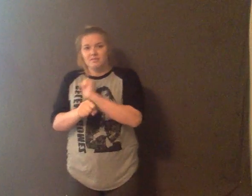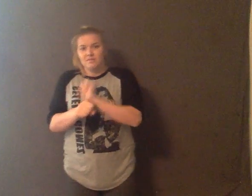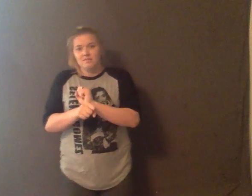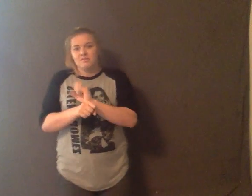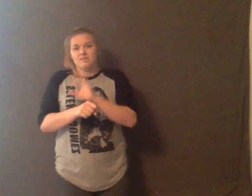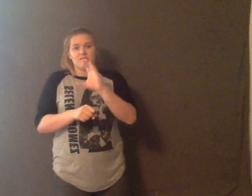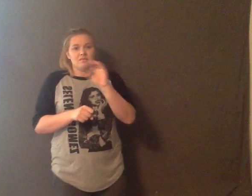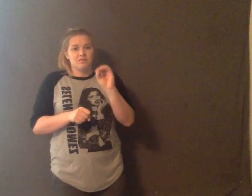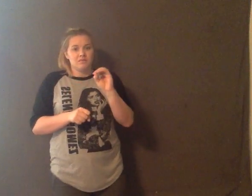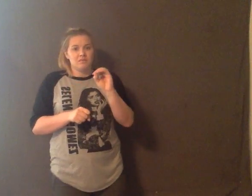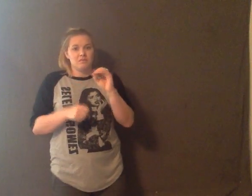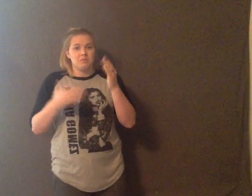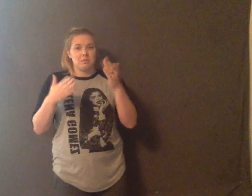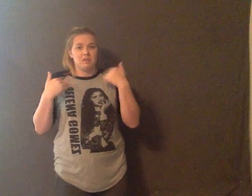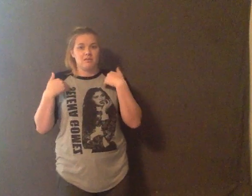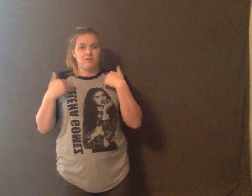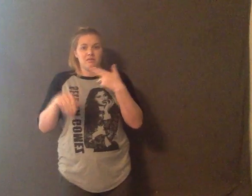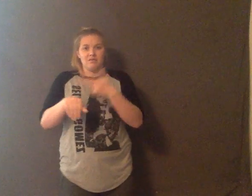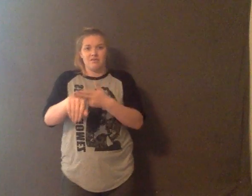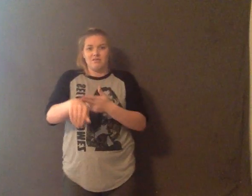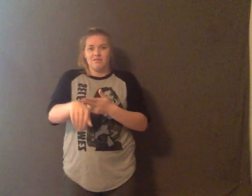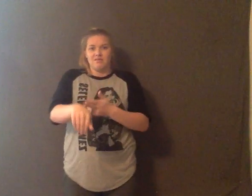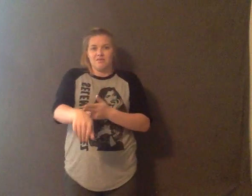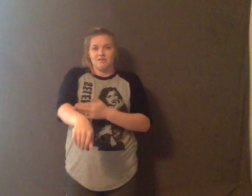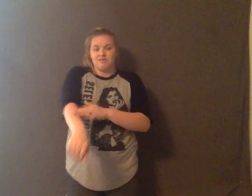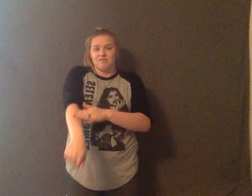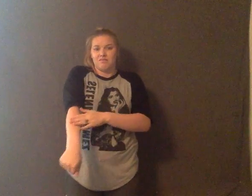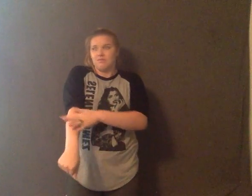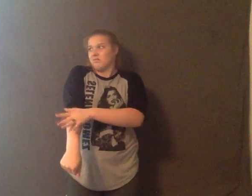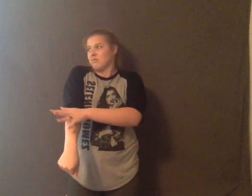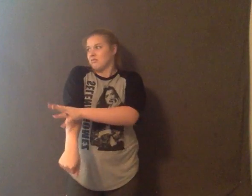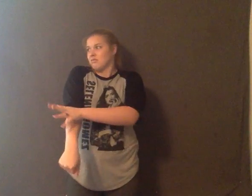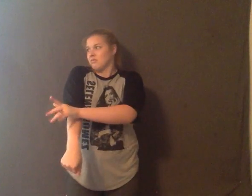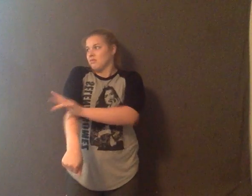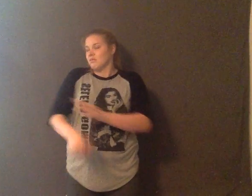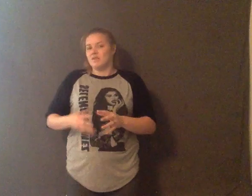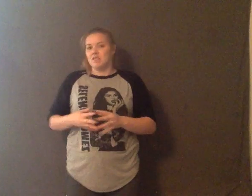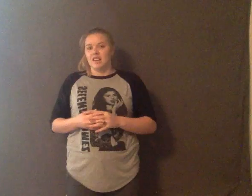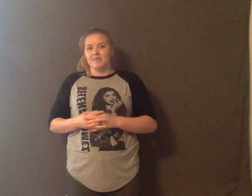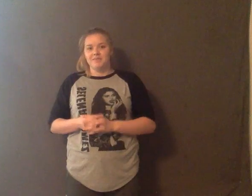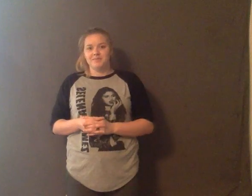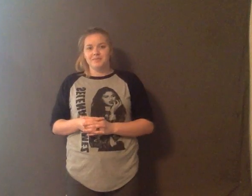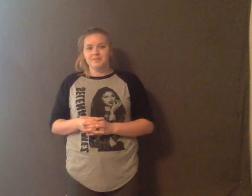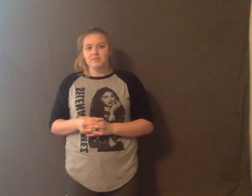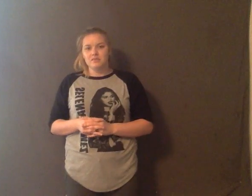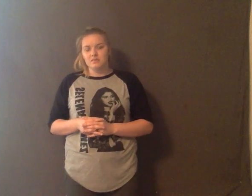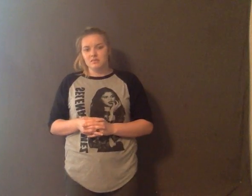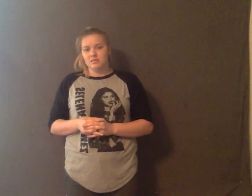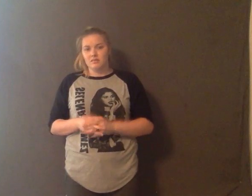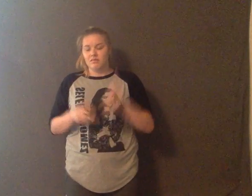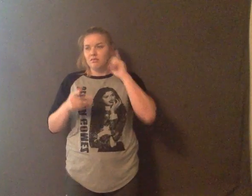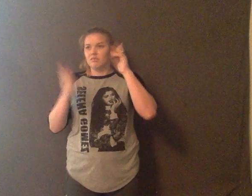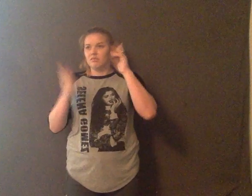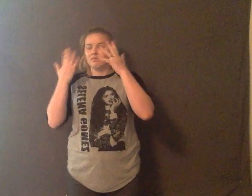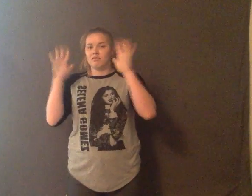stick their knife into an abscess and it explodes all over the place. I had heard enough. I was utterly disgusted